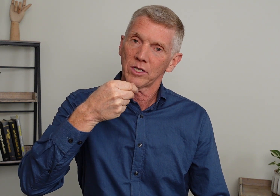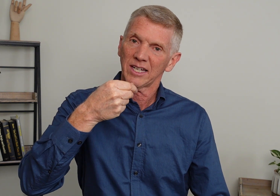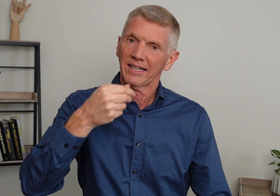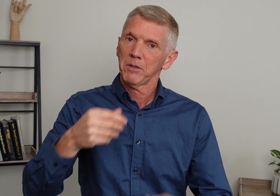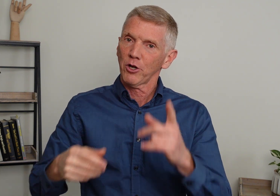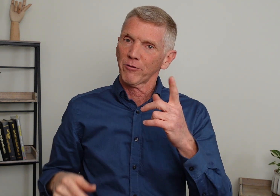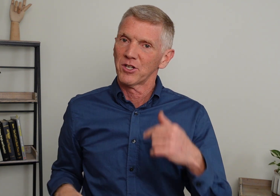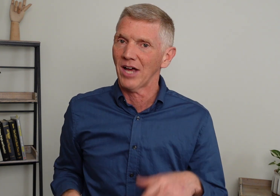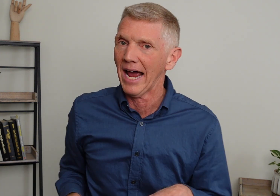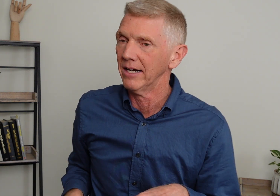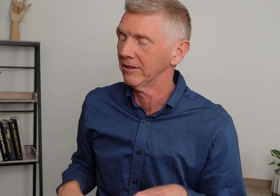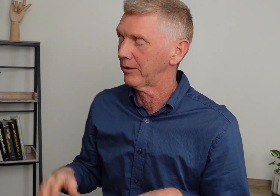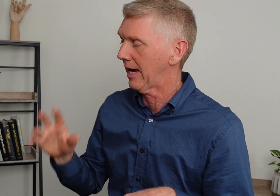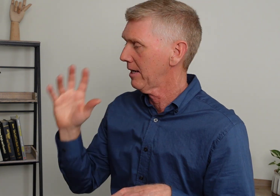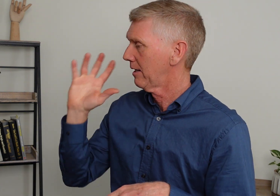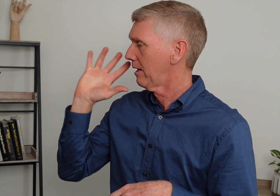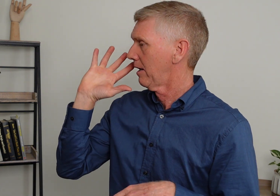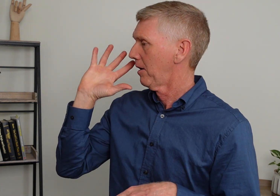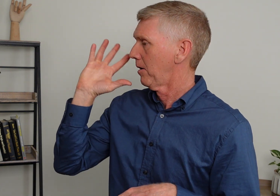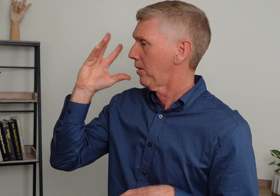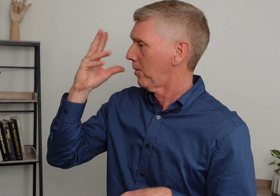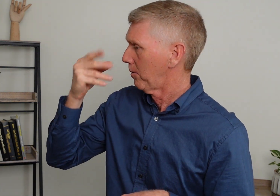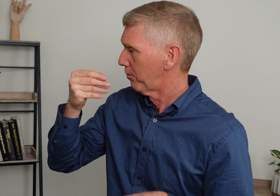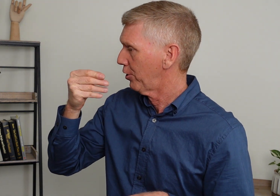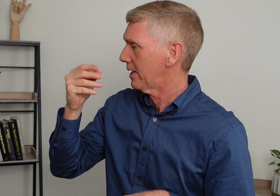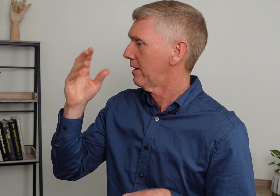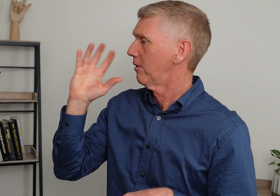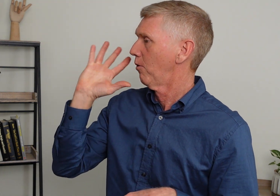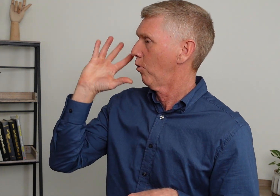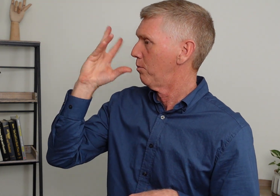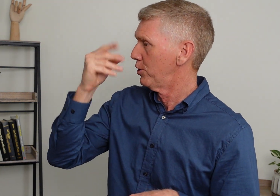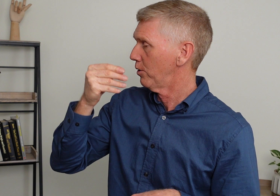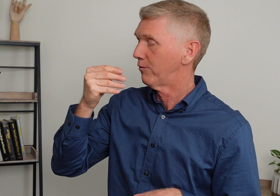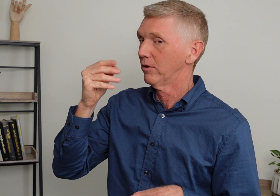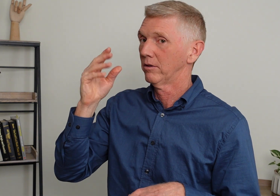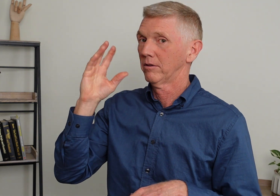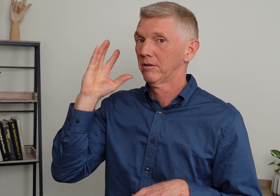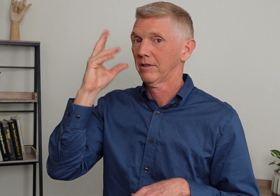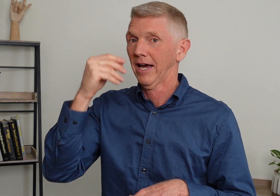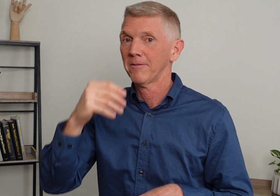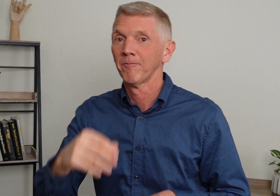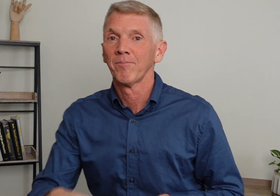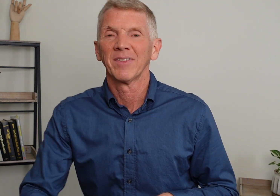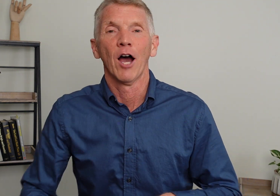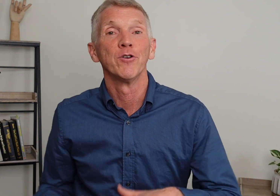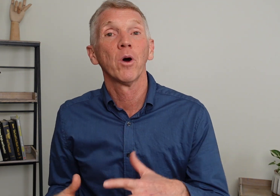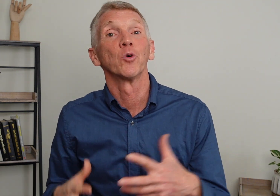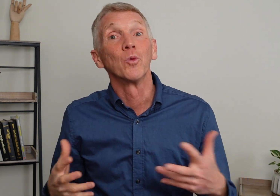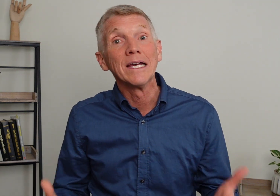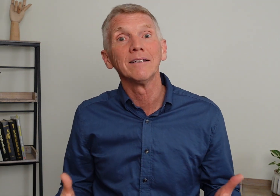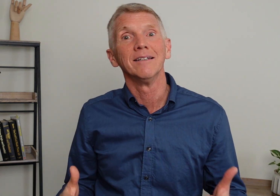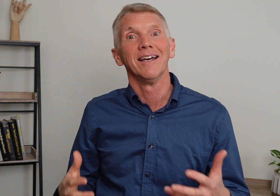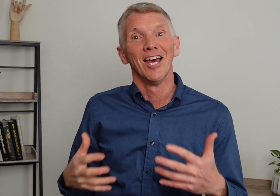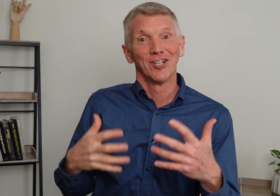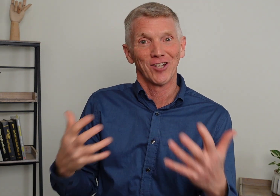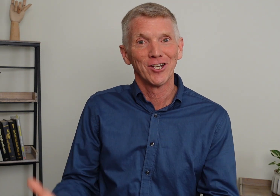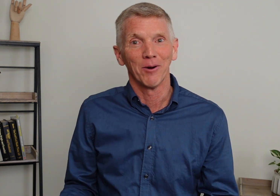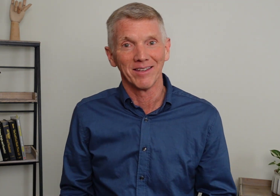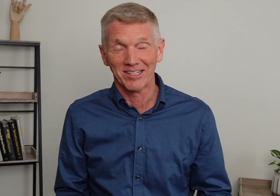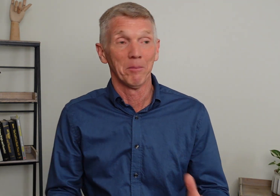again. Let me show you from the side, okay? Pretty or beautiful, okay? Now, if you want to really accentuate that somebody's